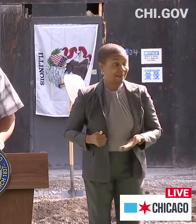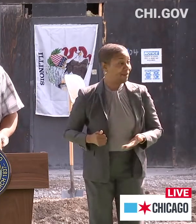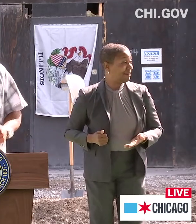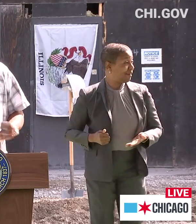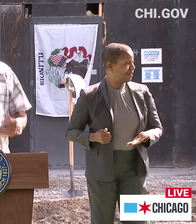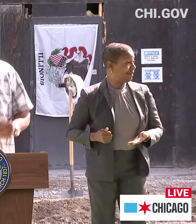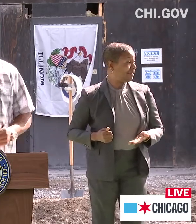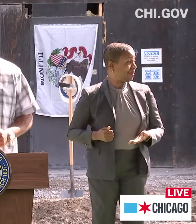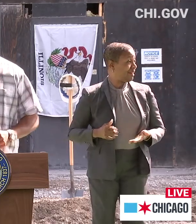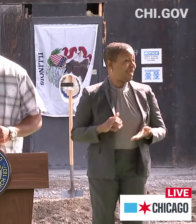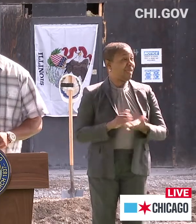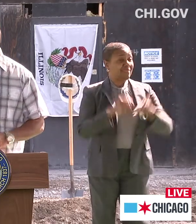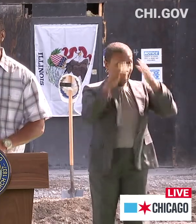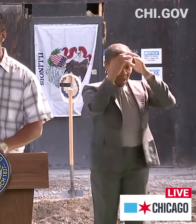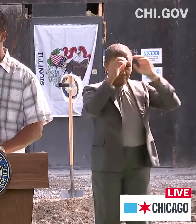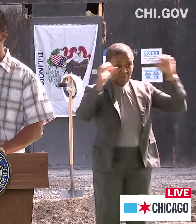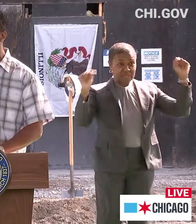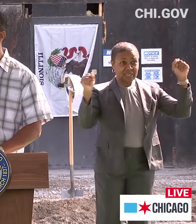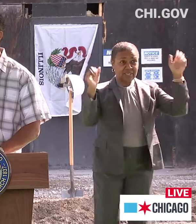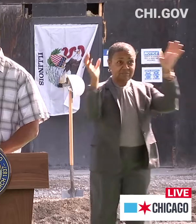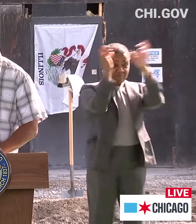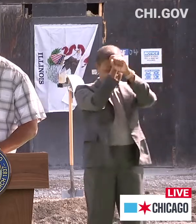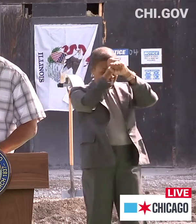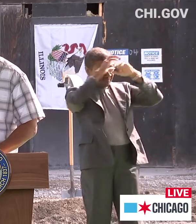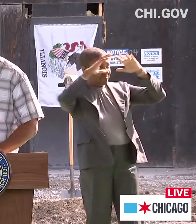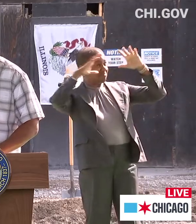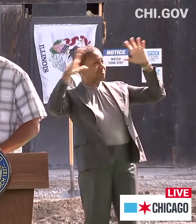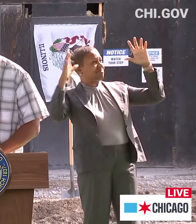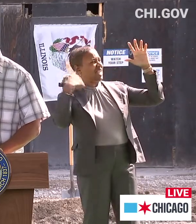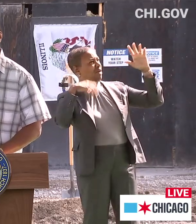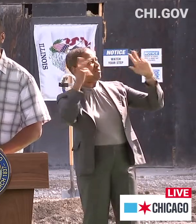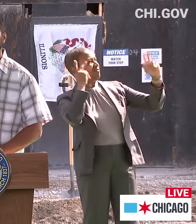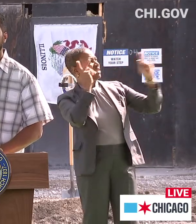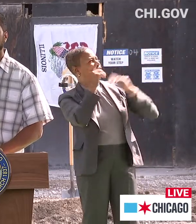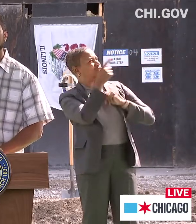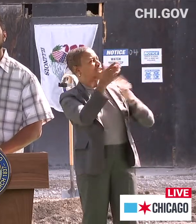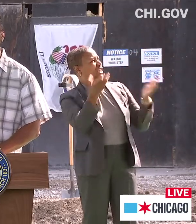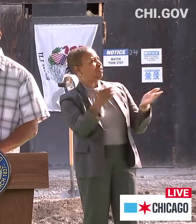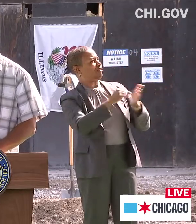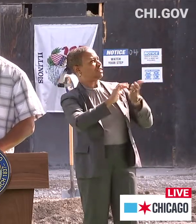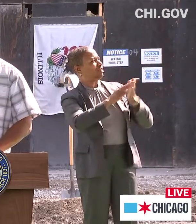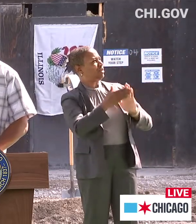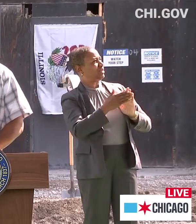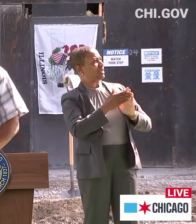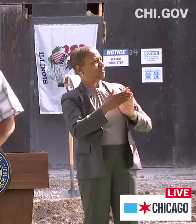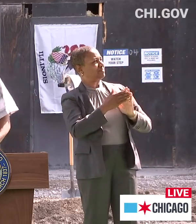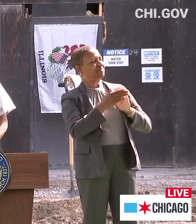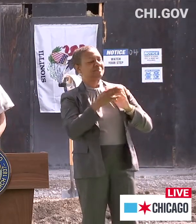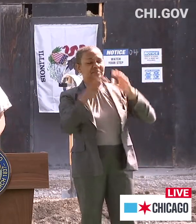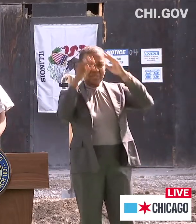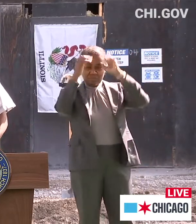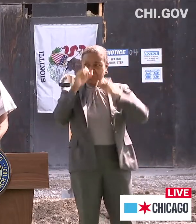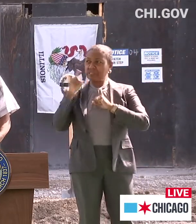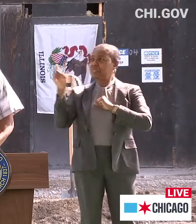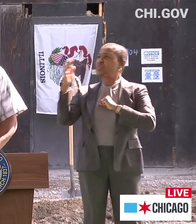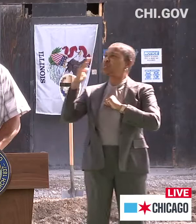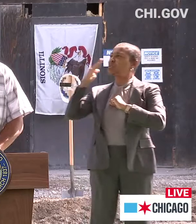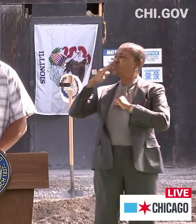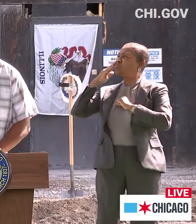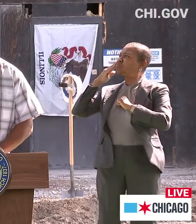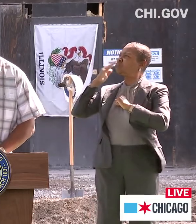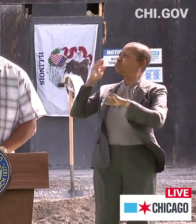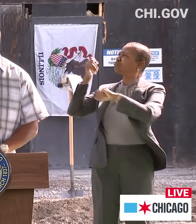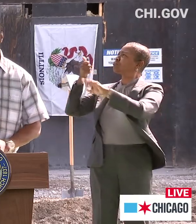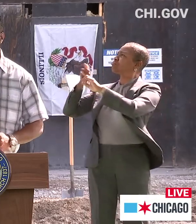that saw a vision of what we were trying to do here in the community. He knew, because of his roots here in the